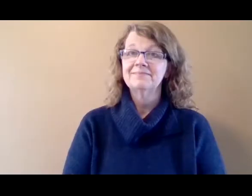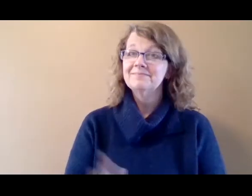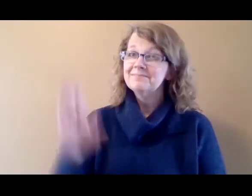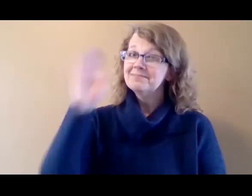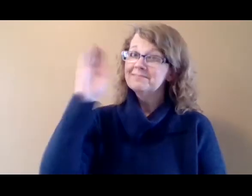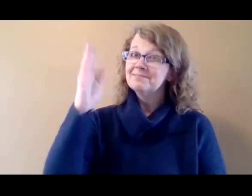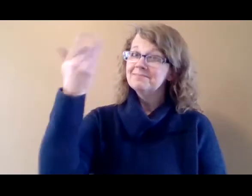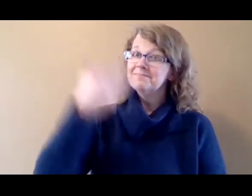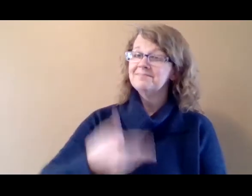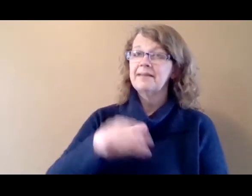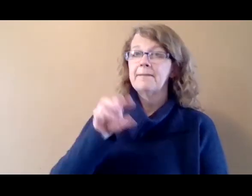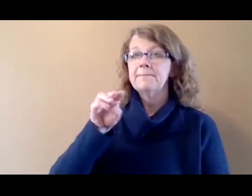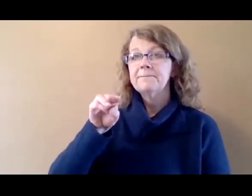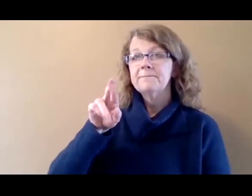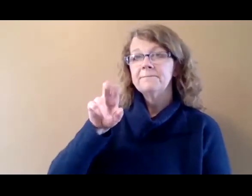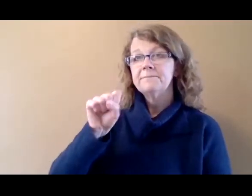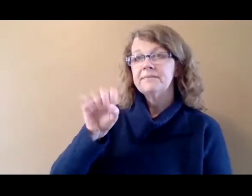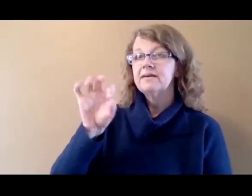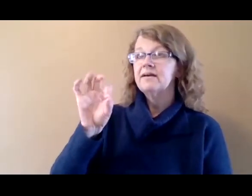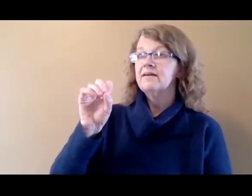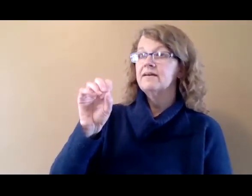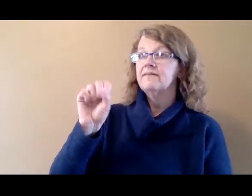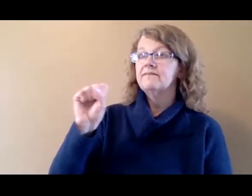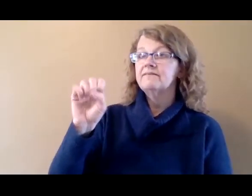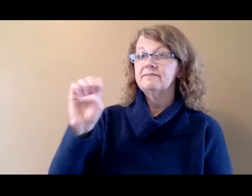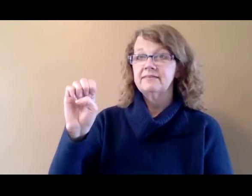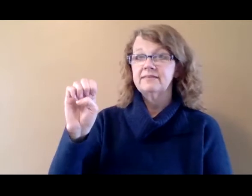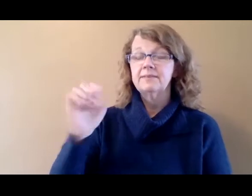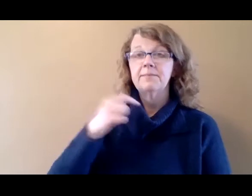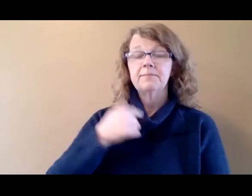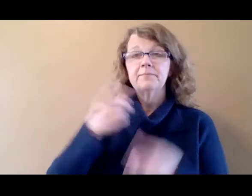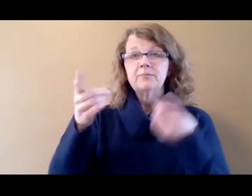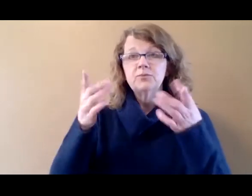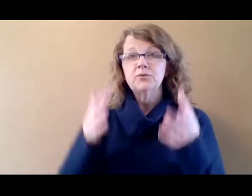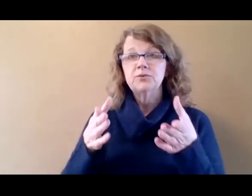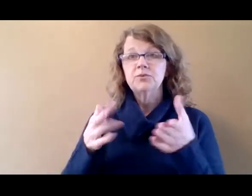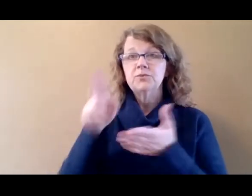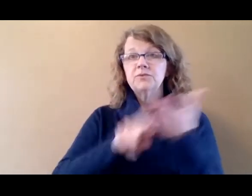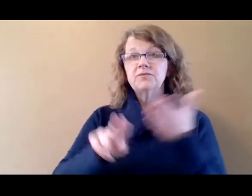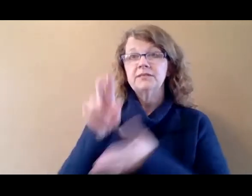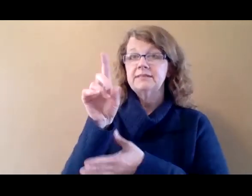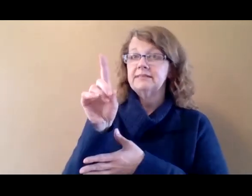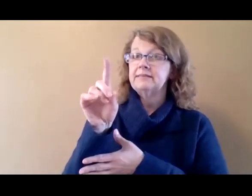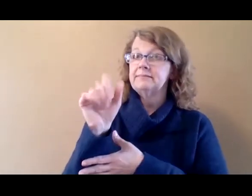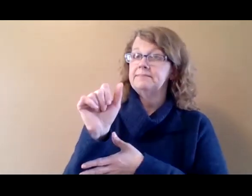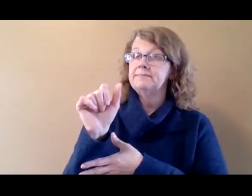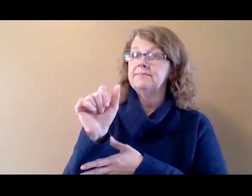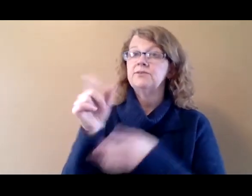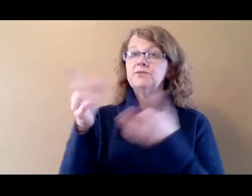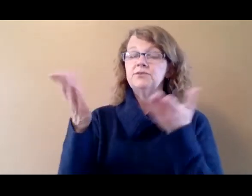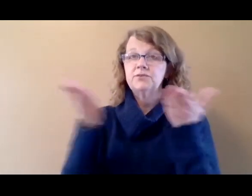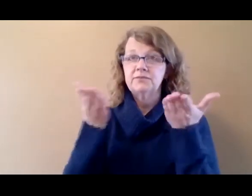I'm Mrs. Fossey. I'm the Director of University Disability Services. And I thought I would take some time